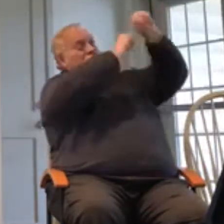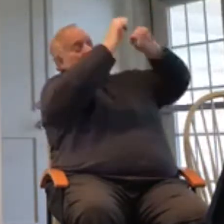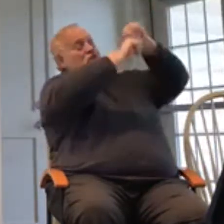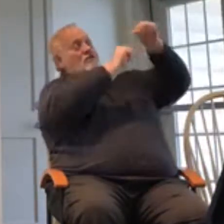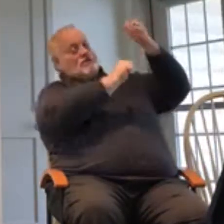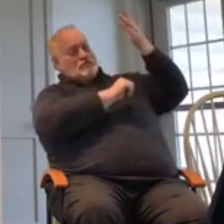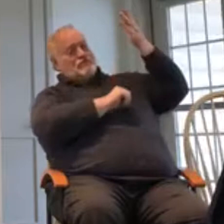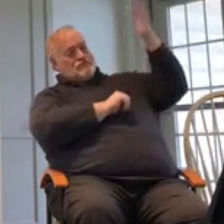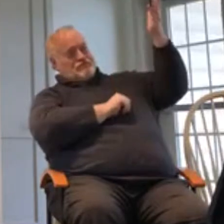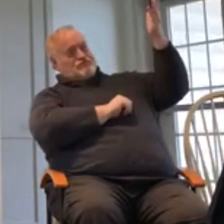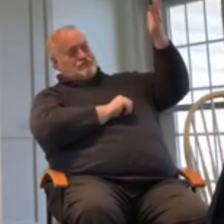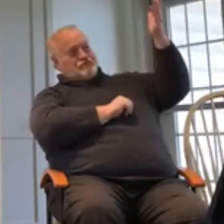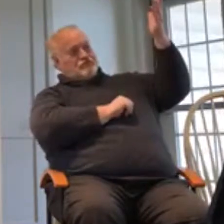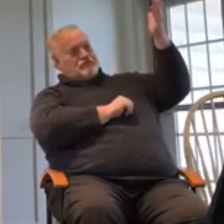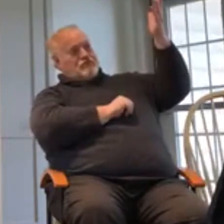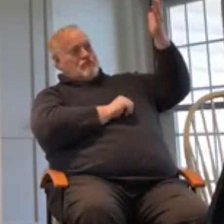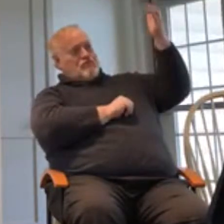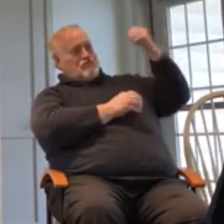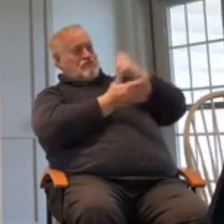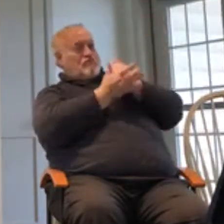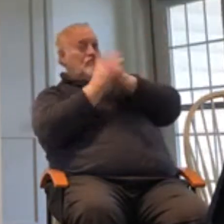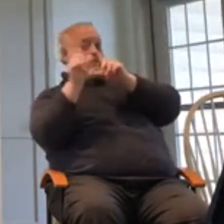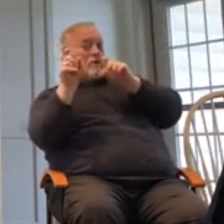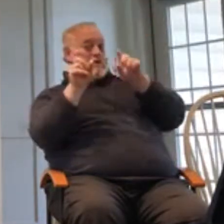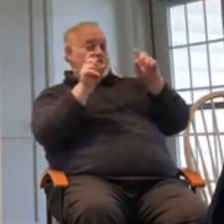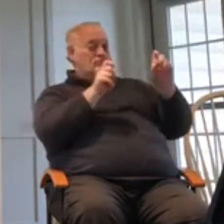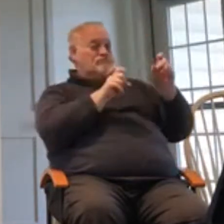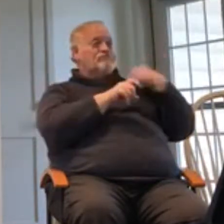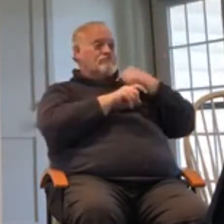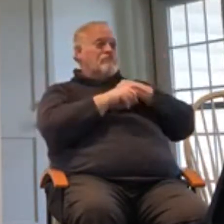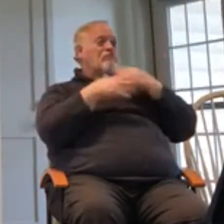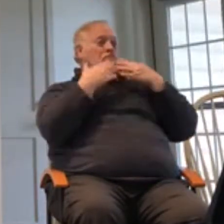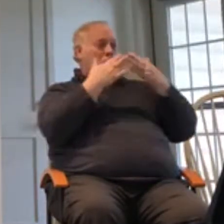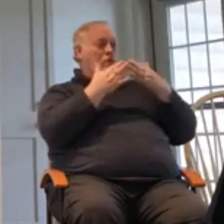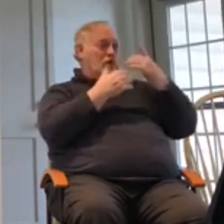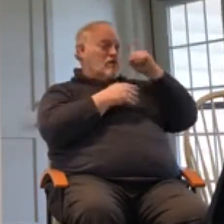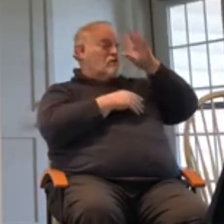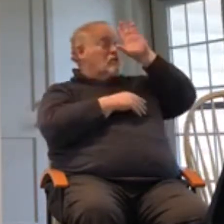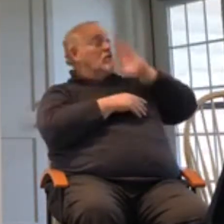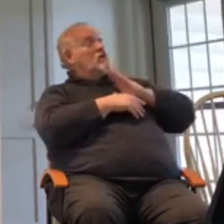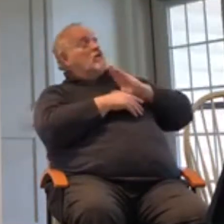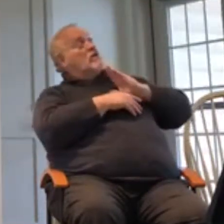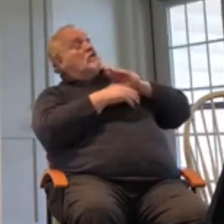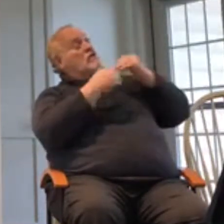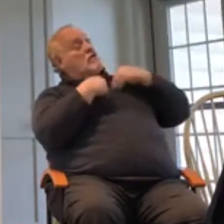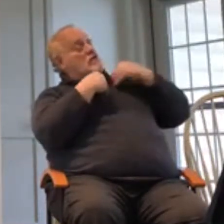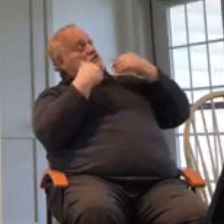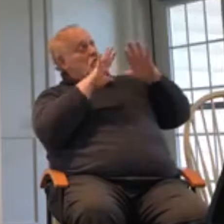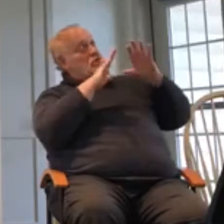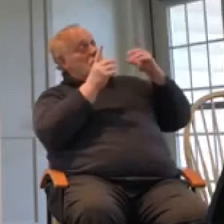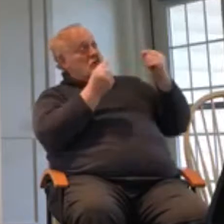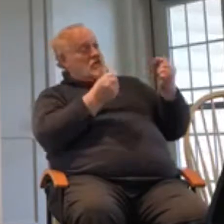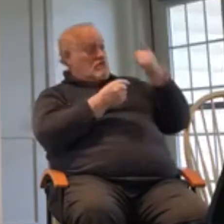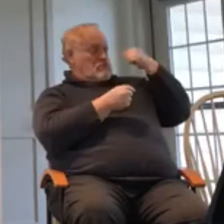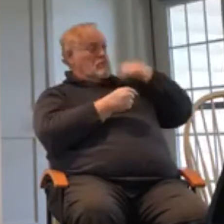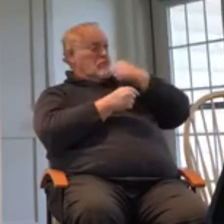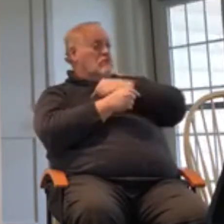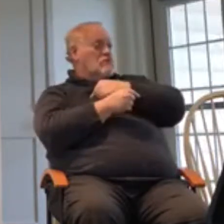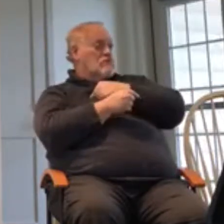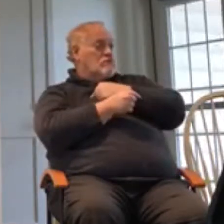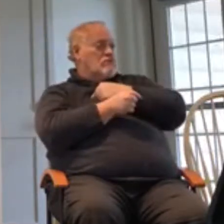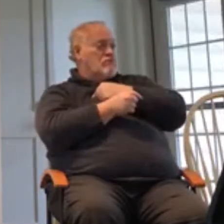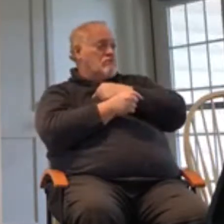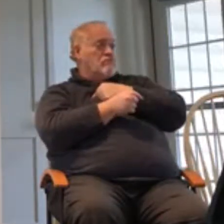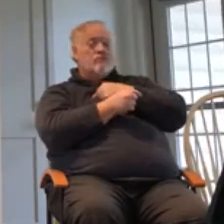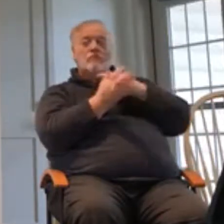fellowship there, amen, and we're just so thankful for what God has done for us.